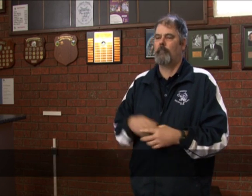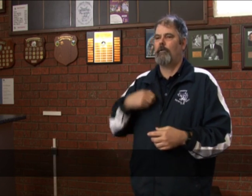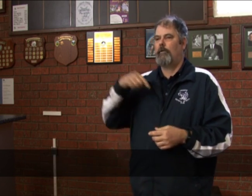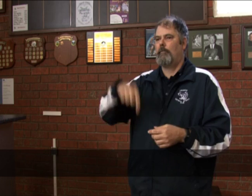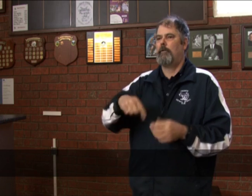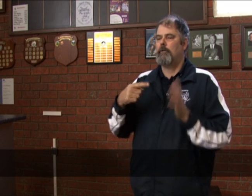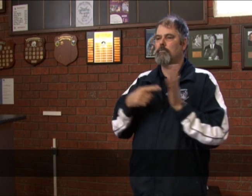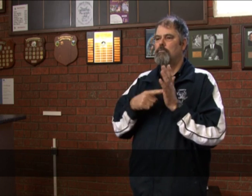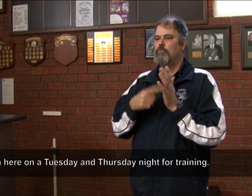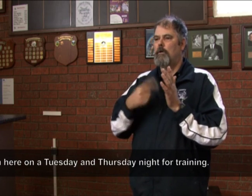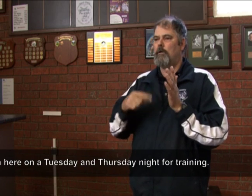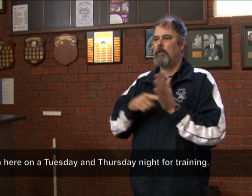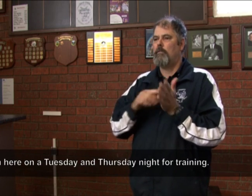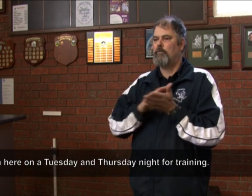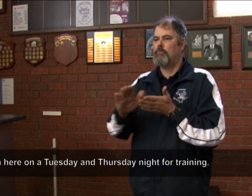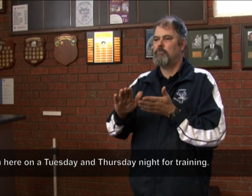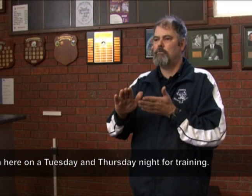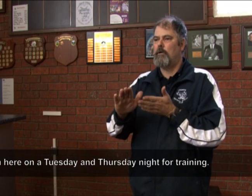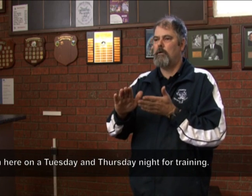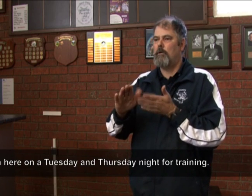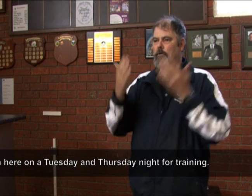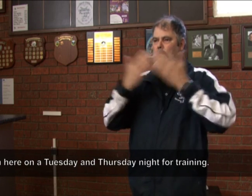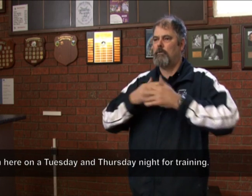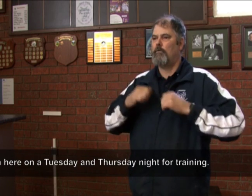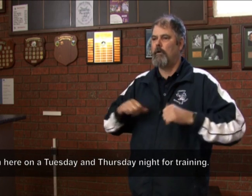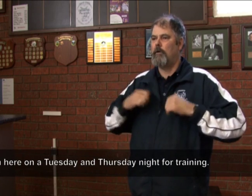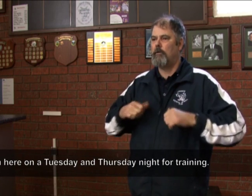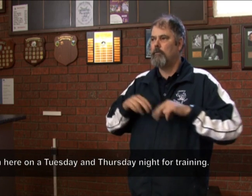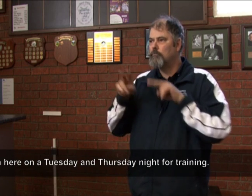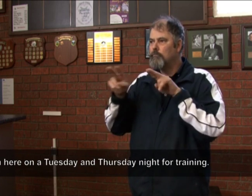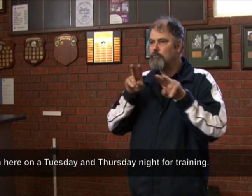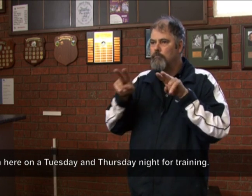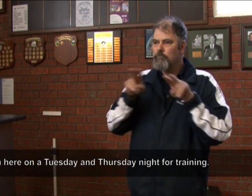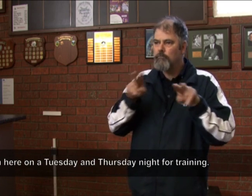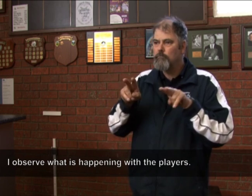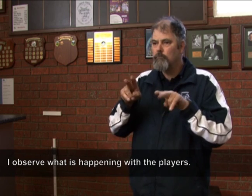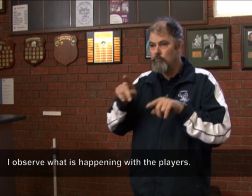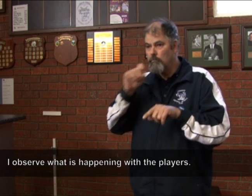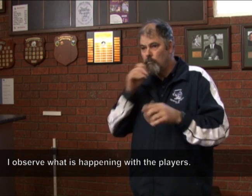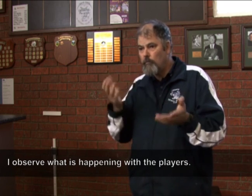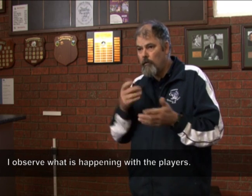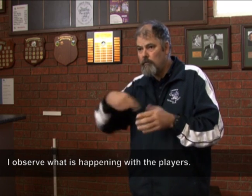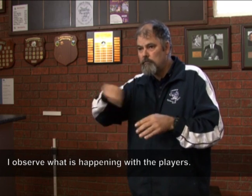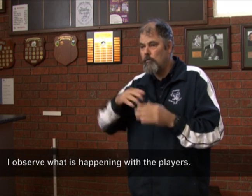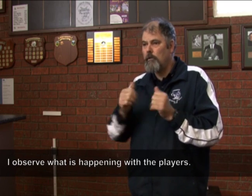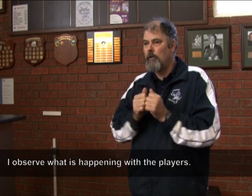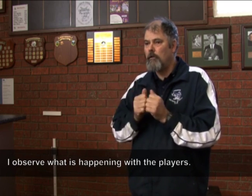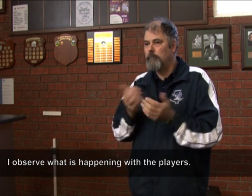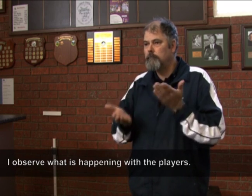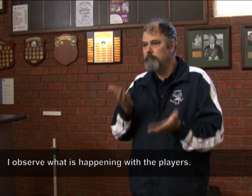well. I'm here on a Tuesday and Thursday night for training, also observe and watch what's happening on the ground